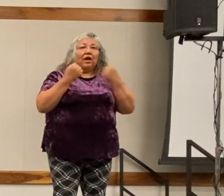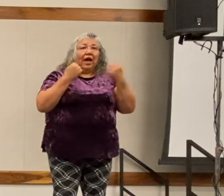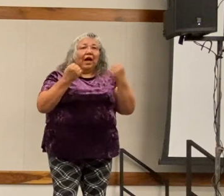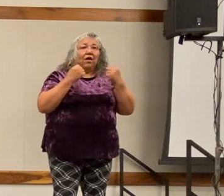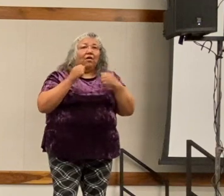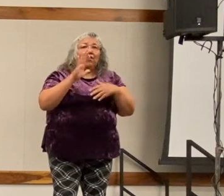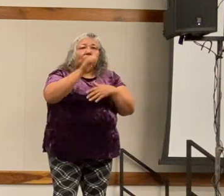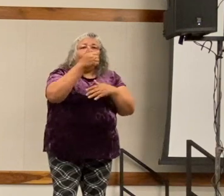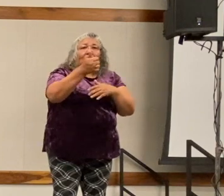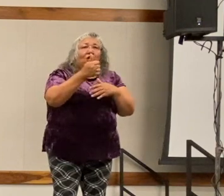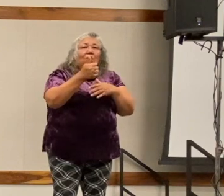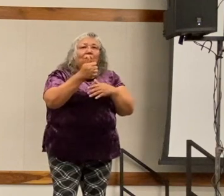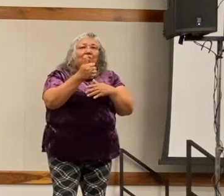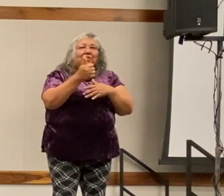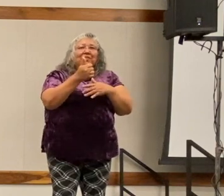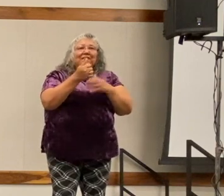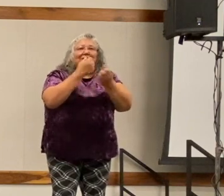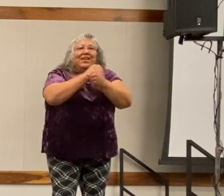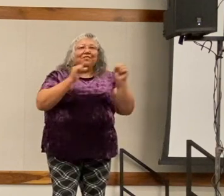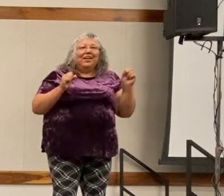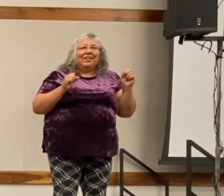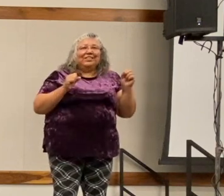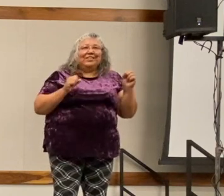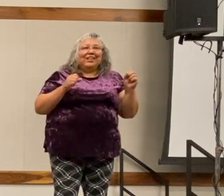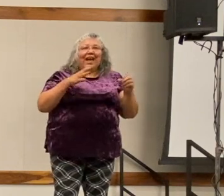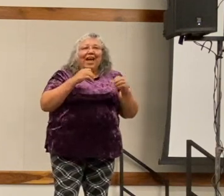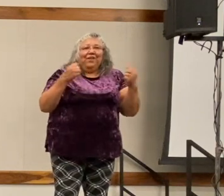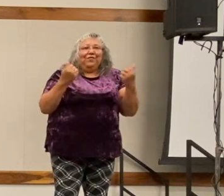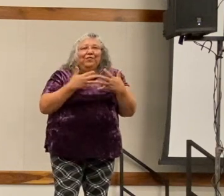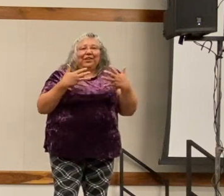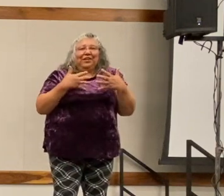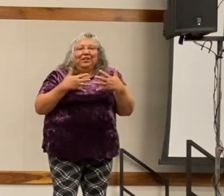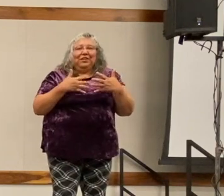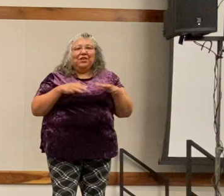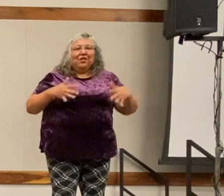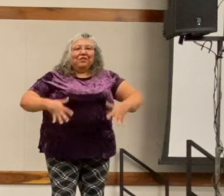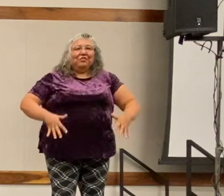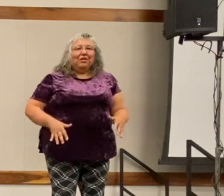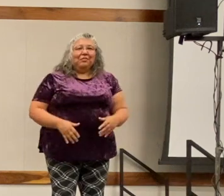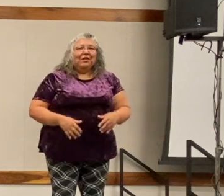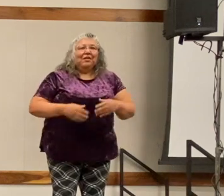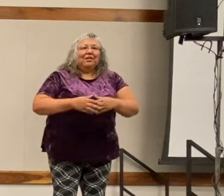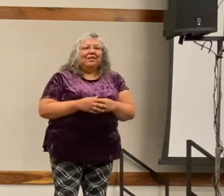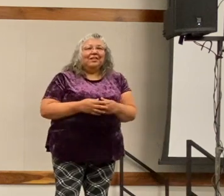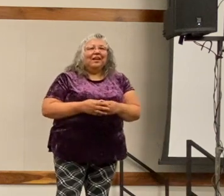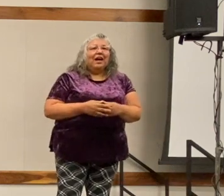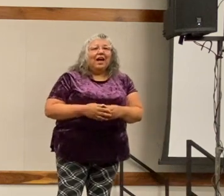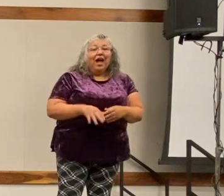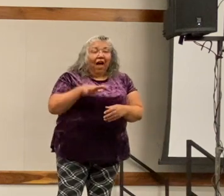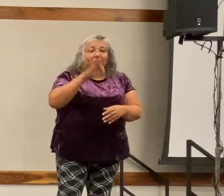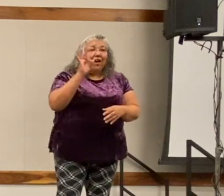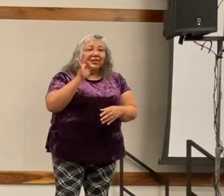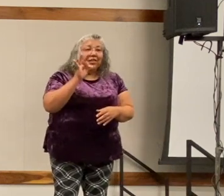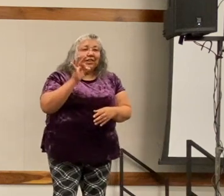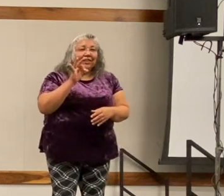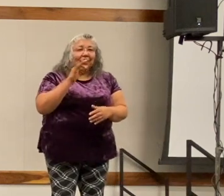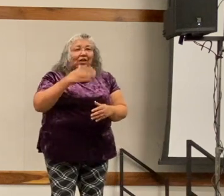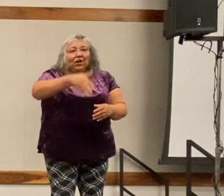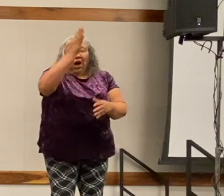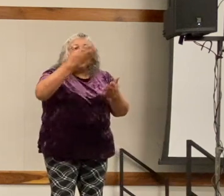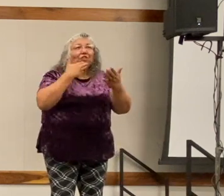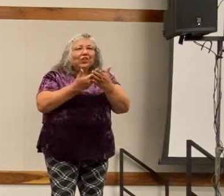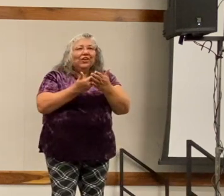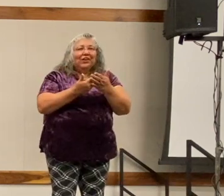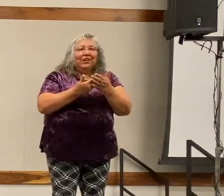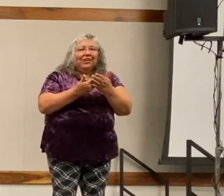your own salvation with fear and trembling. It says that. I found it. I couldn't believe it. God, you're good.